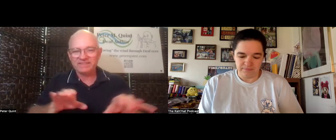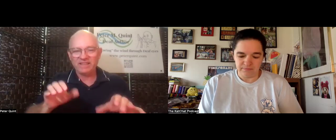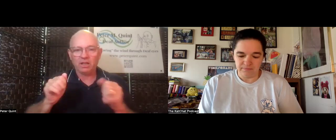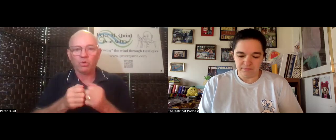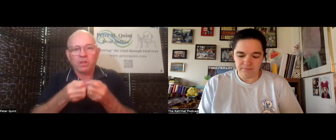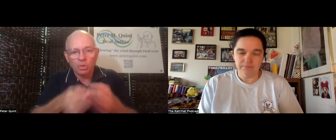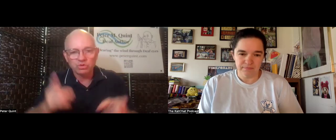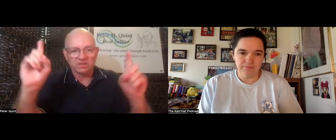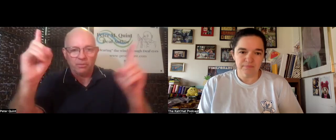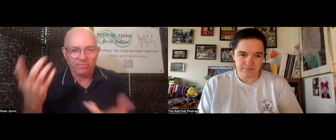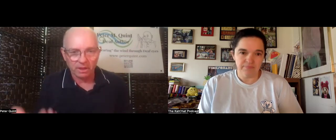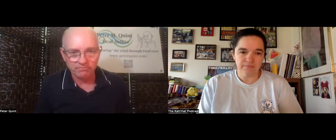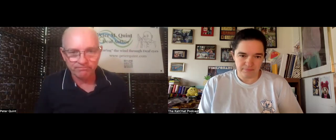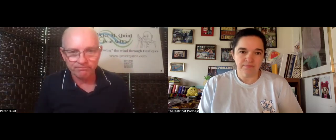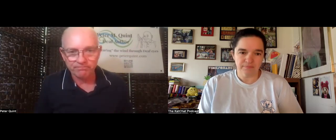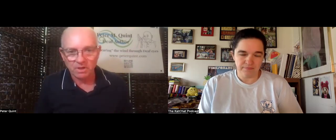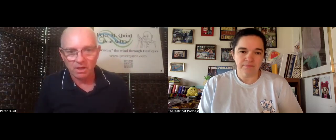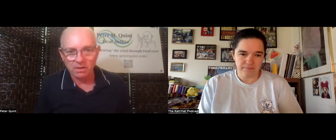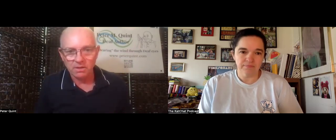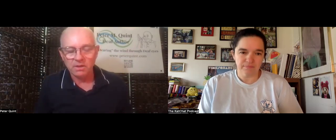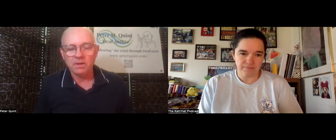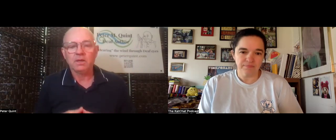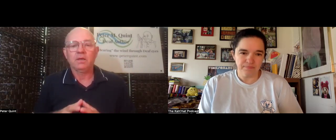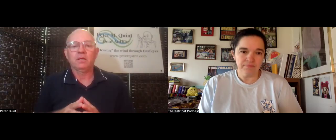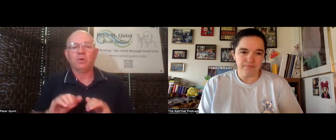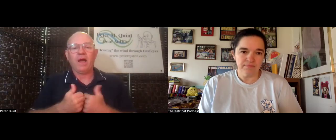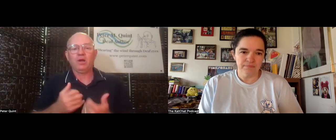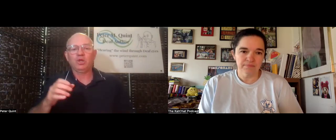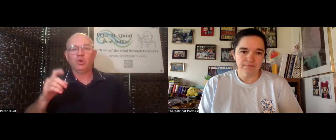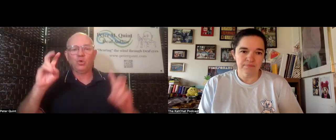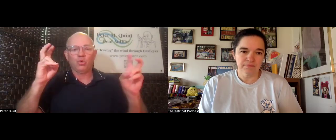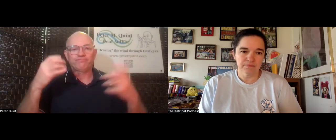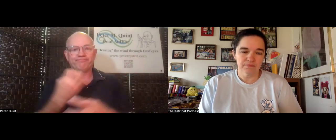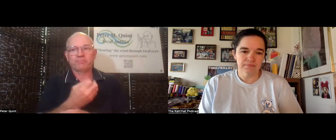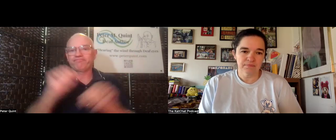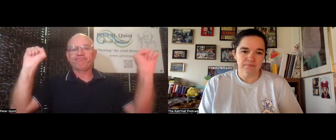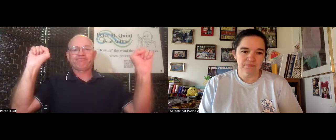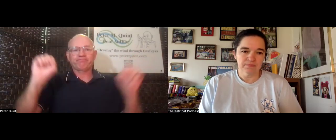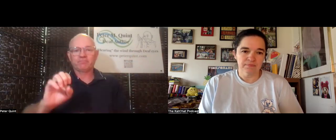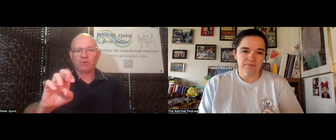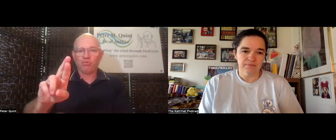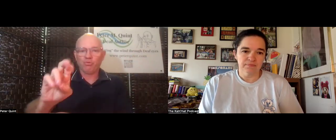we deal with losing something, okay? So how do you